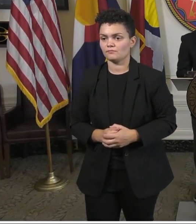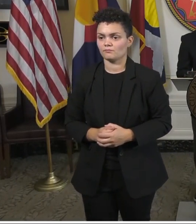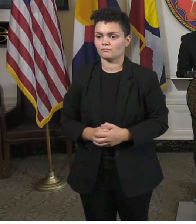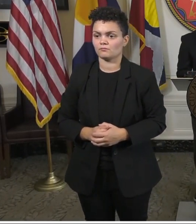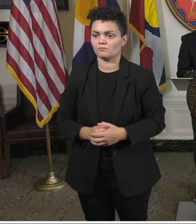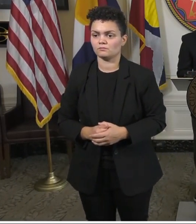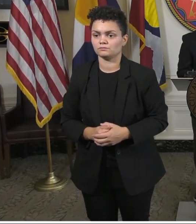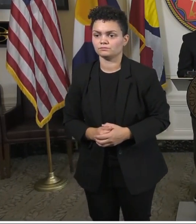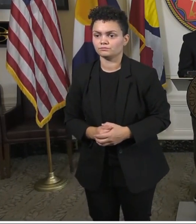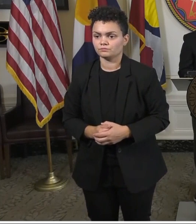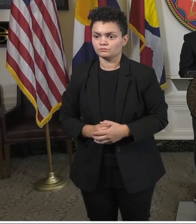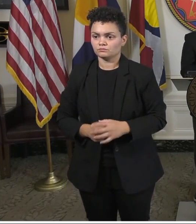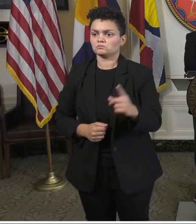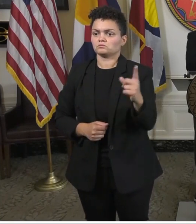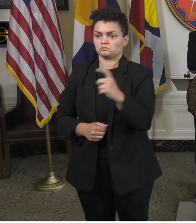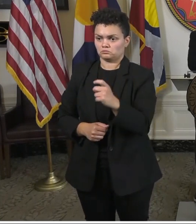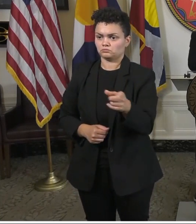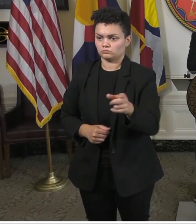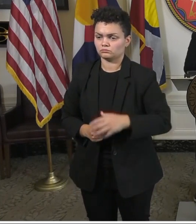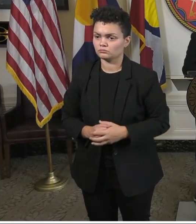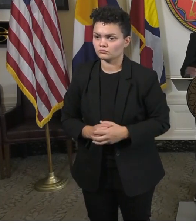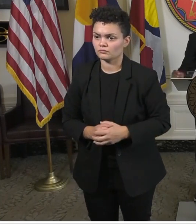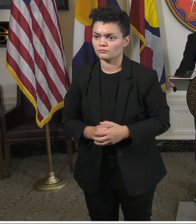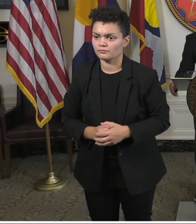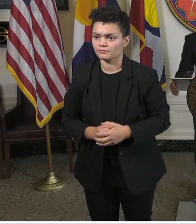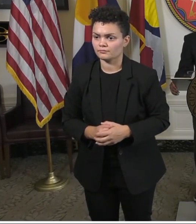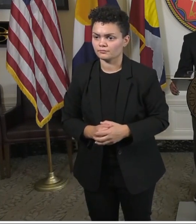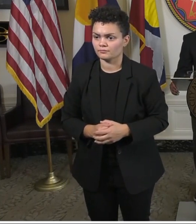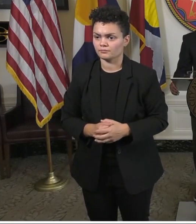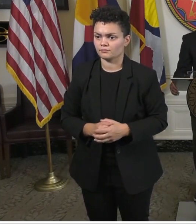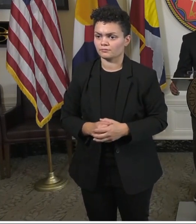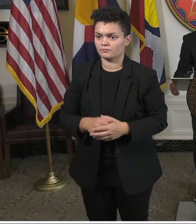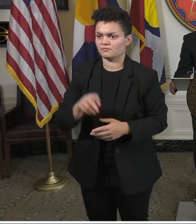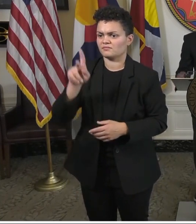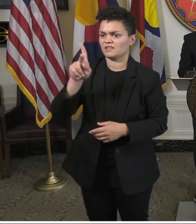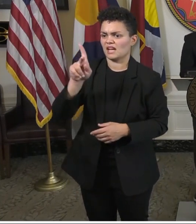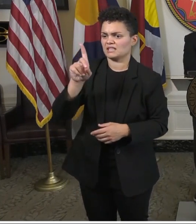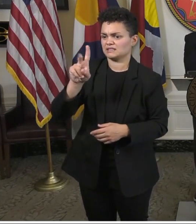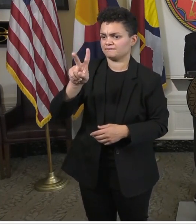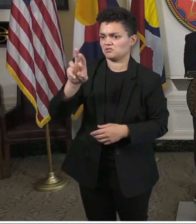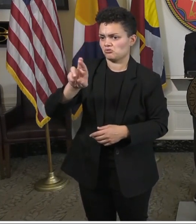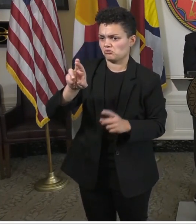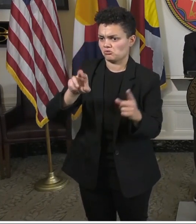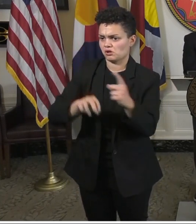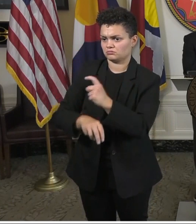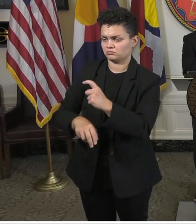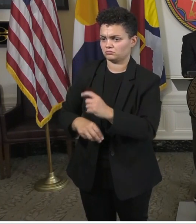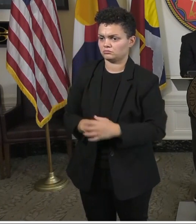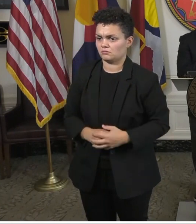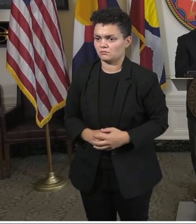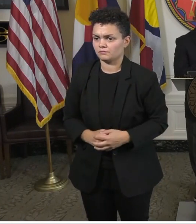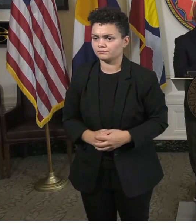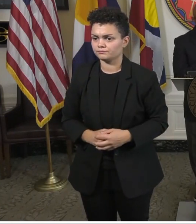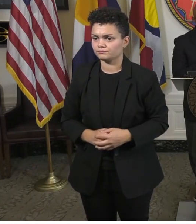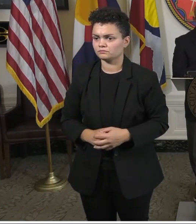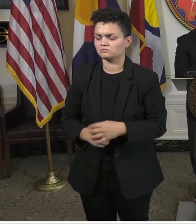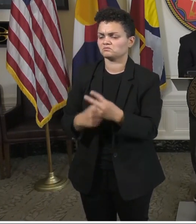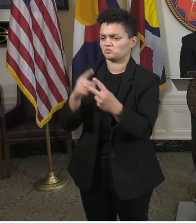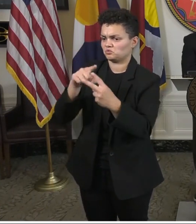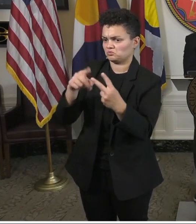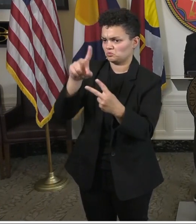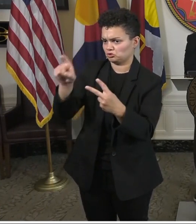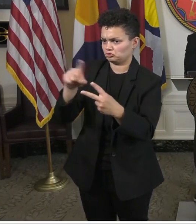phone. Hey, this is Gabrielle Franklin from KDVR here in town. I have two questions. The first one being